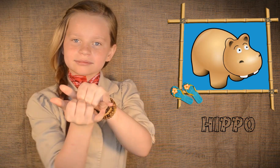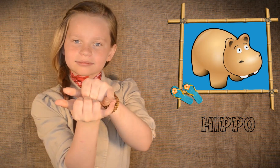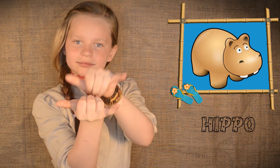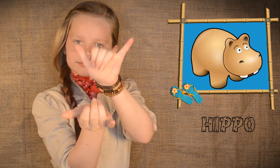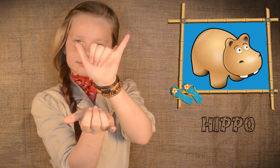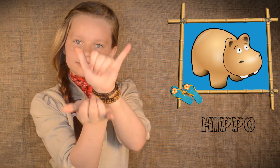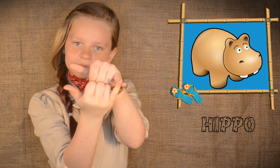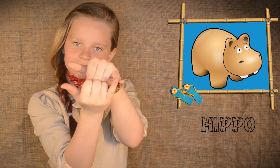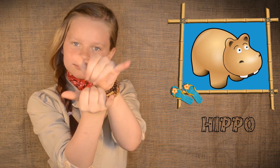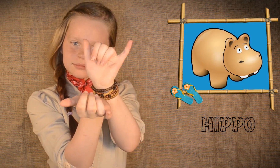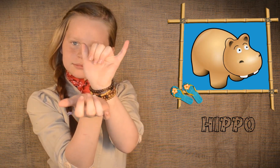Hippo